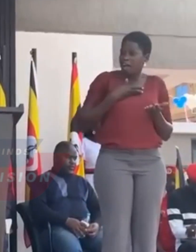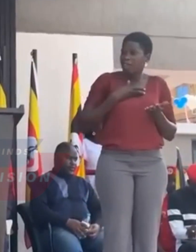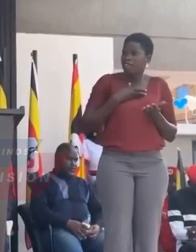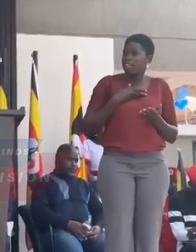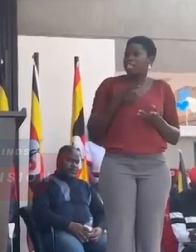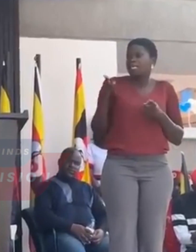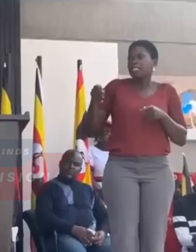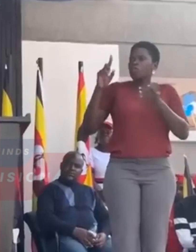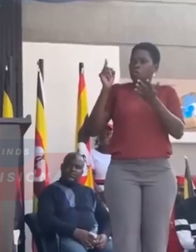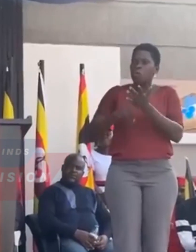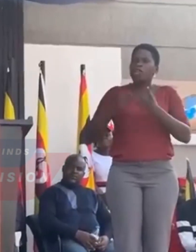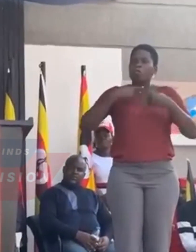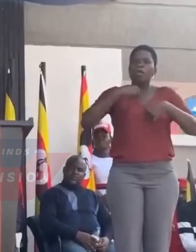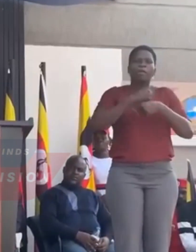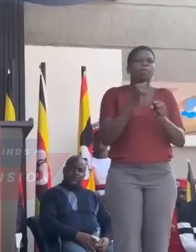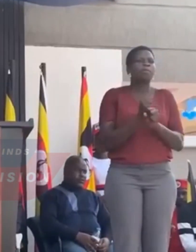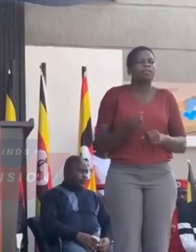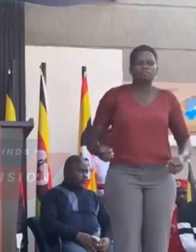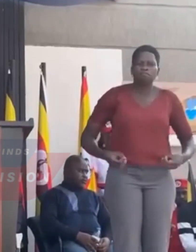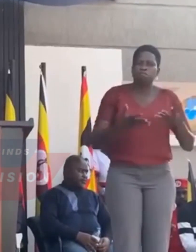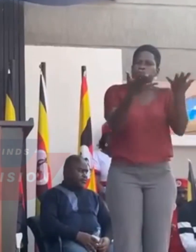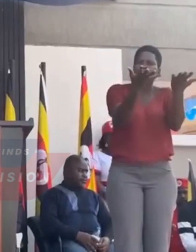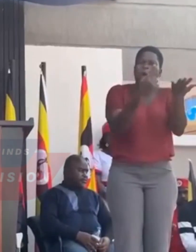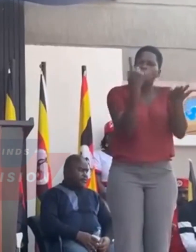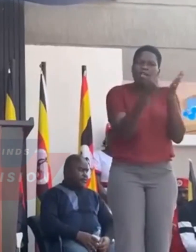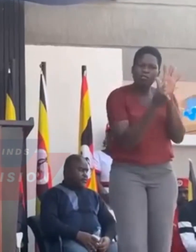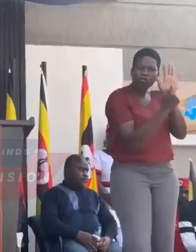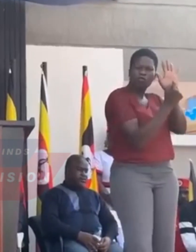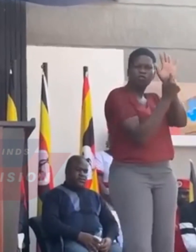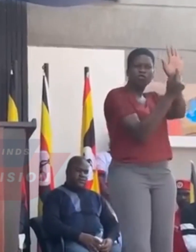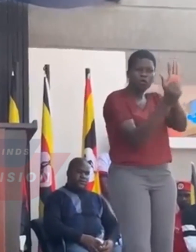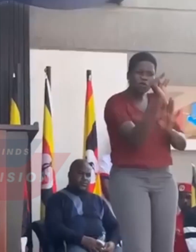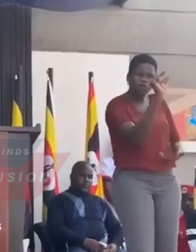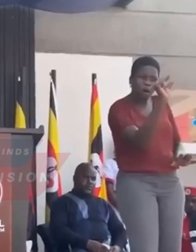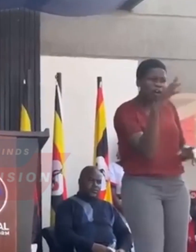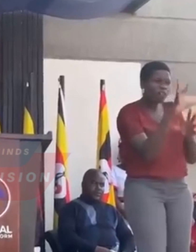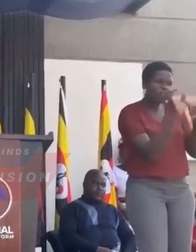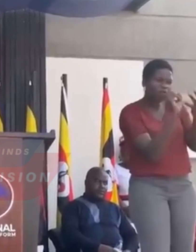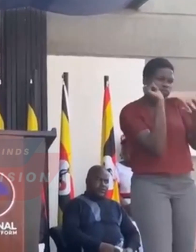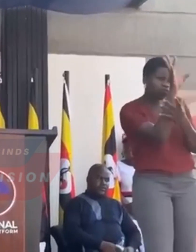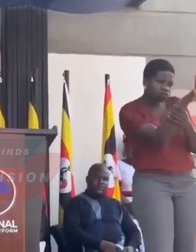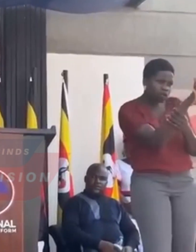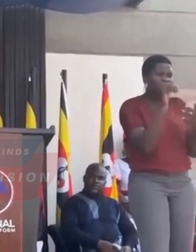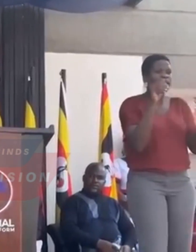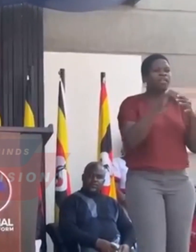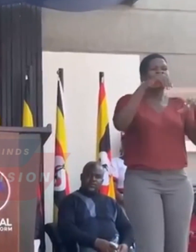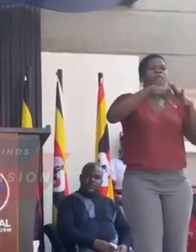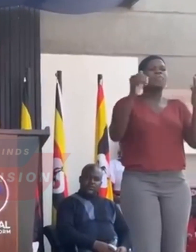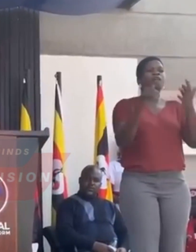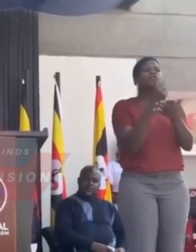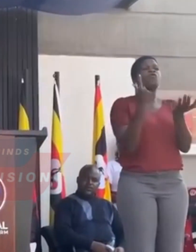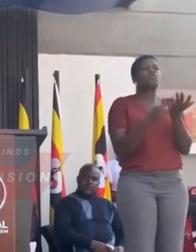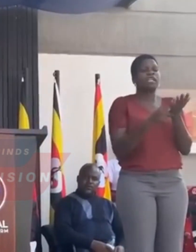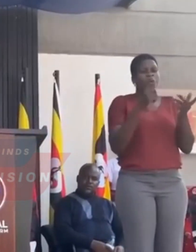been able to put up just as a glimpse. Ngapa kubira tochi in a new Uganda.